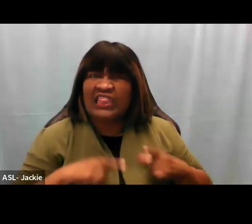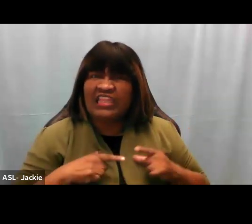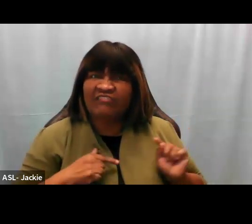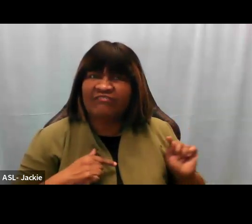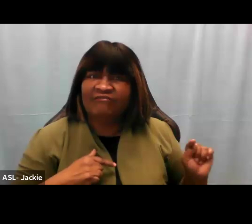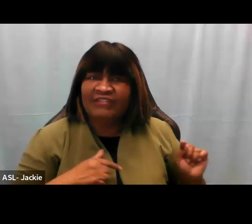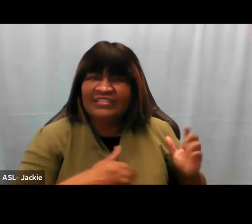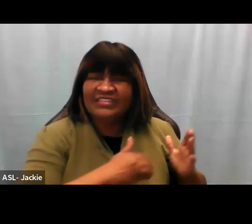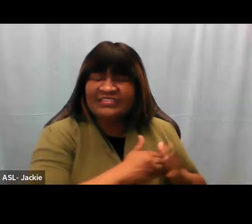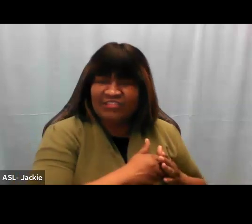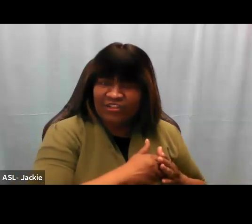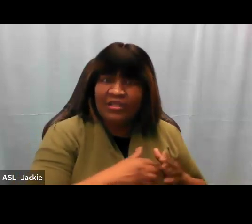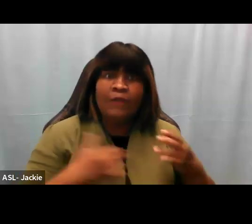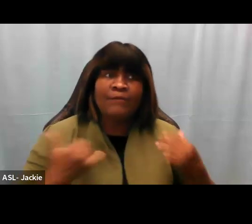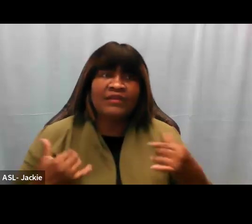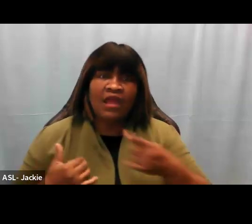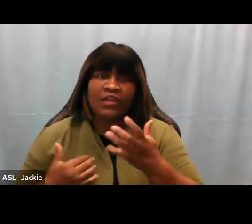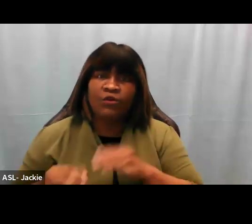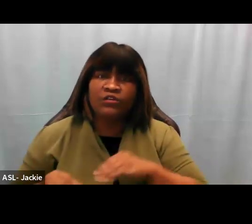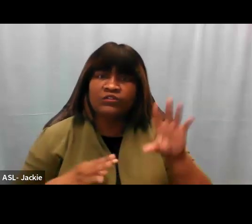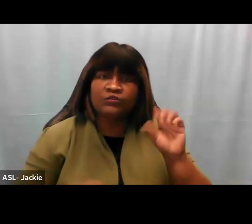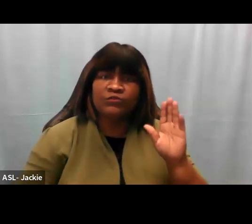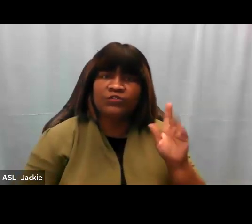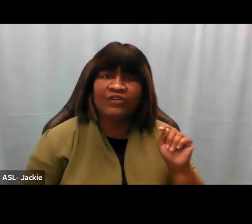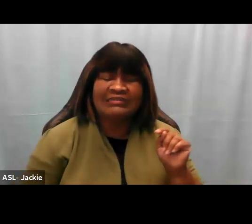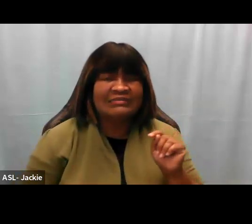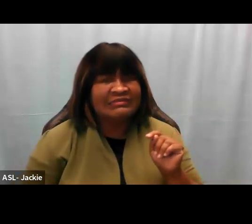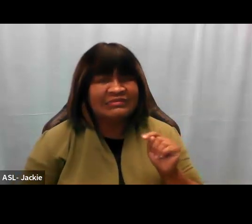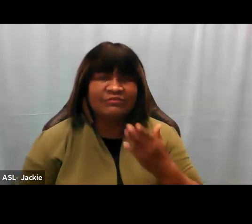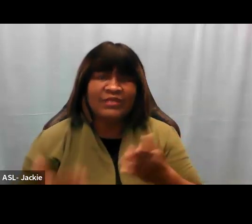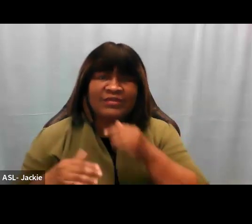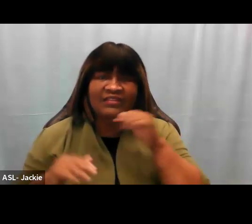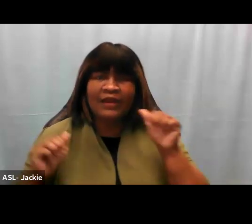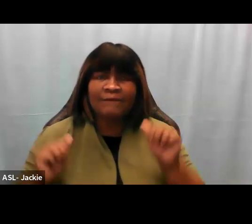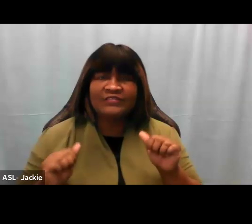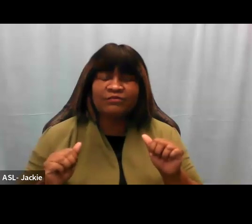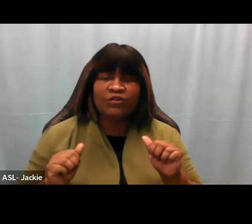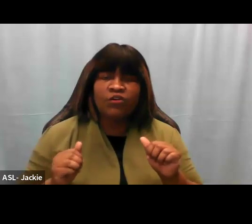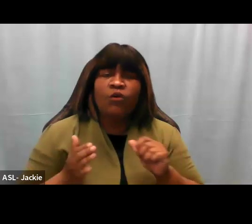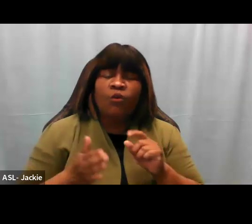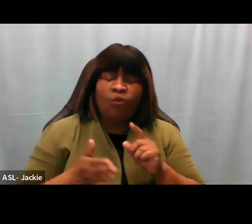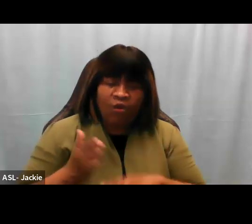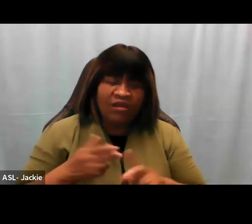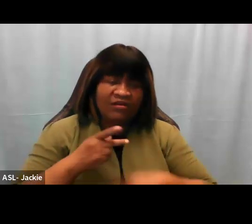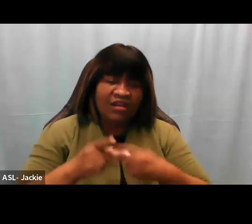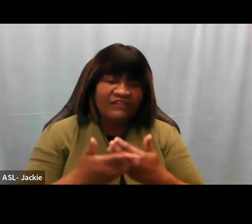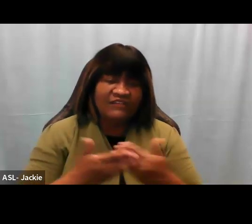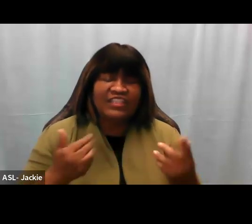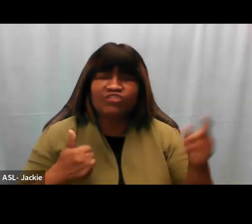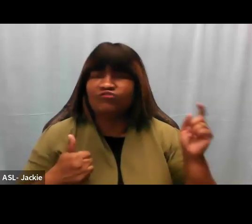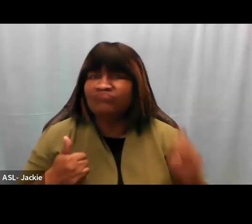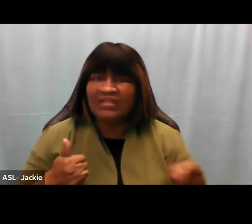he wants to move out on his own. And I said, that may not be possible. So what things do you absolutely have to